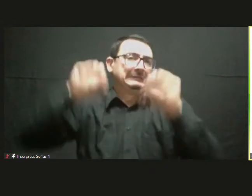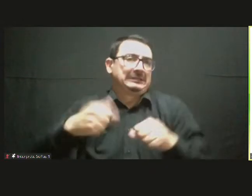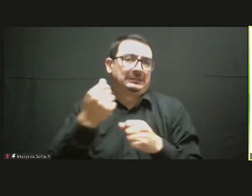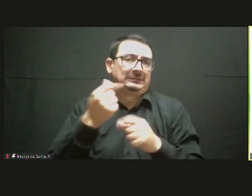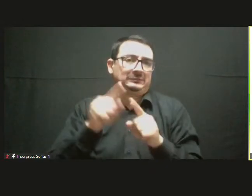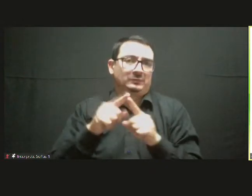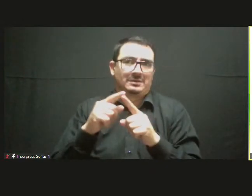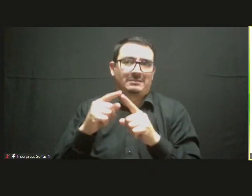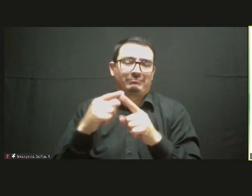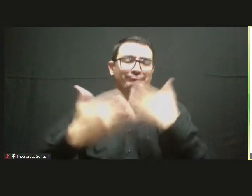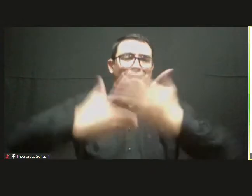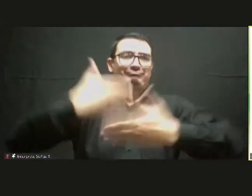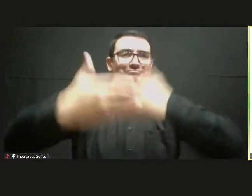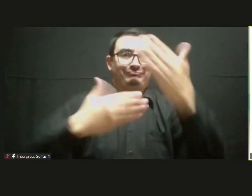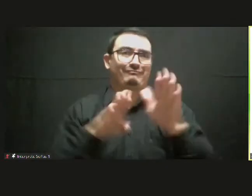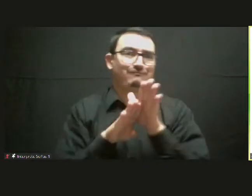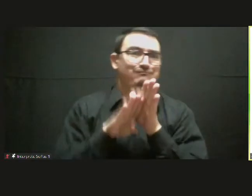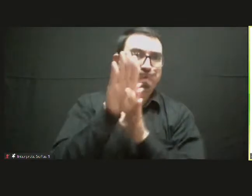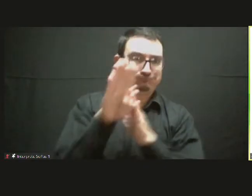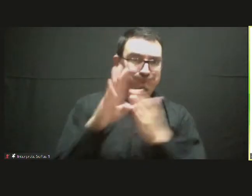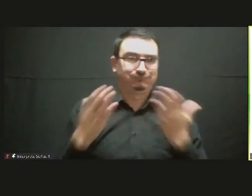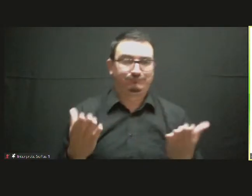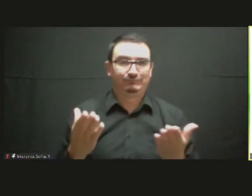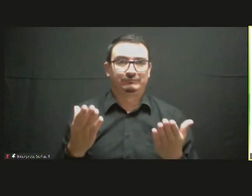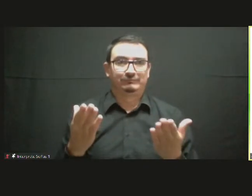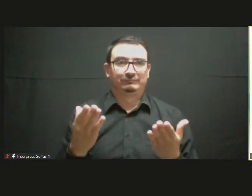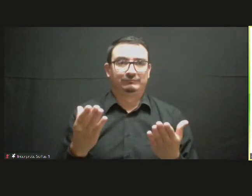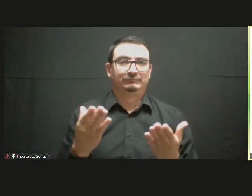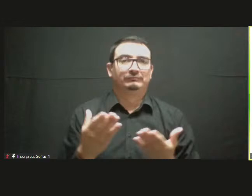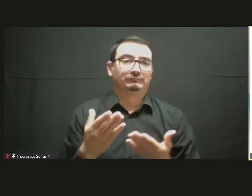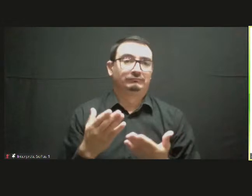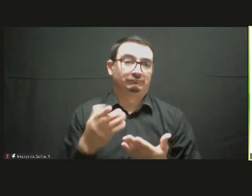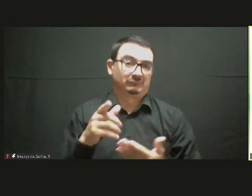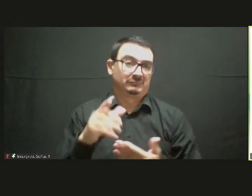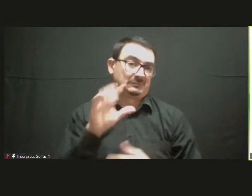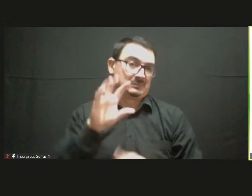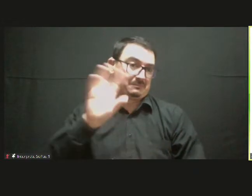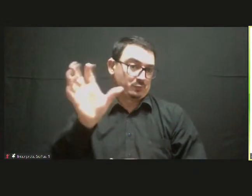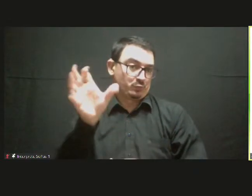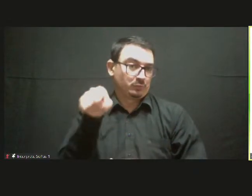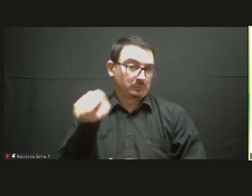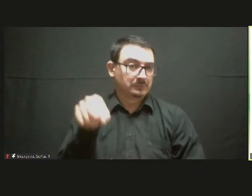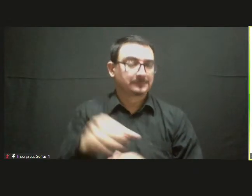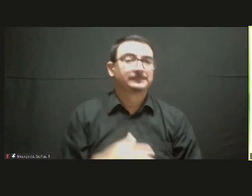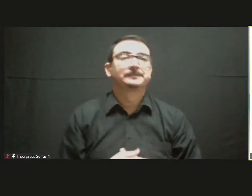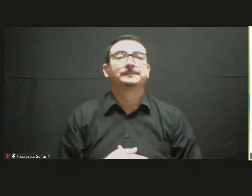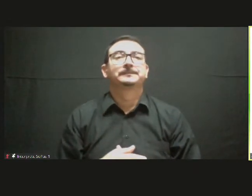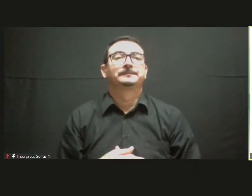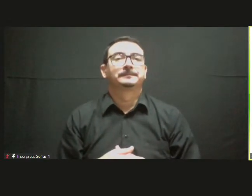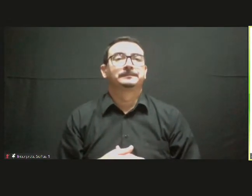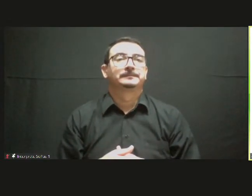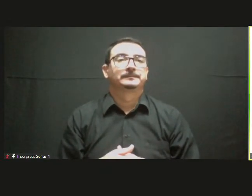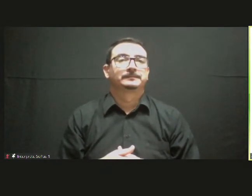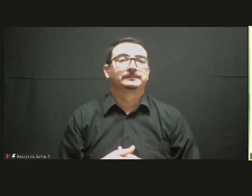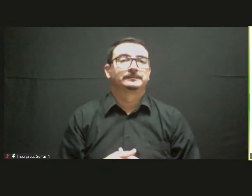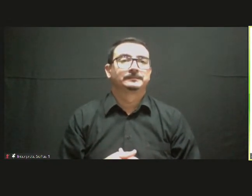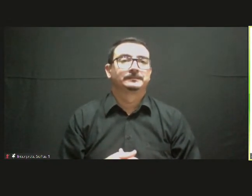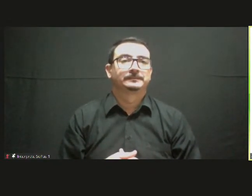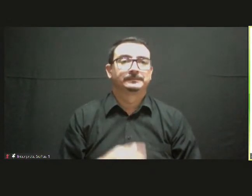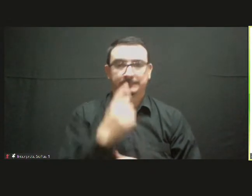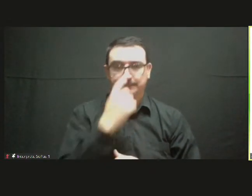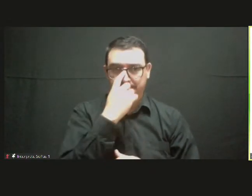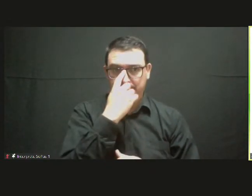So at this stage, let us remind ourselves that despite the difficult times we are in, tourism can remain